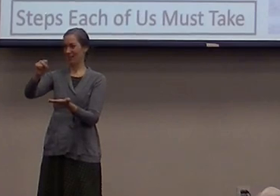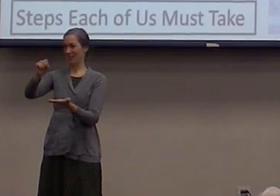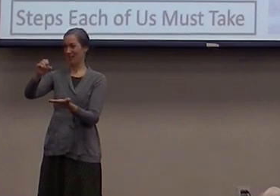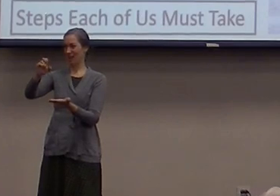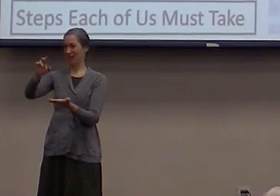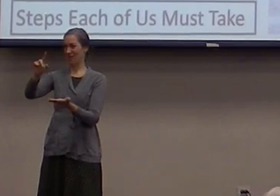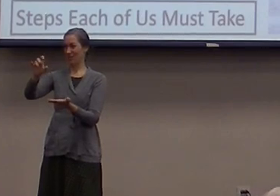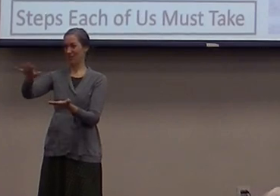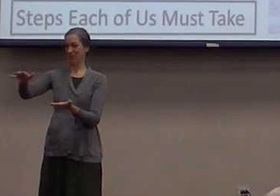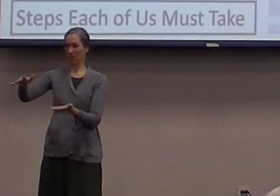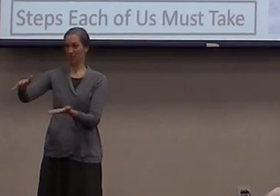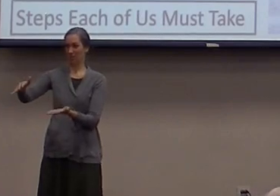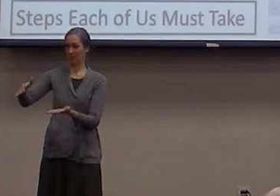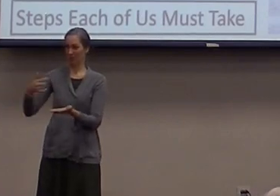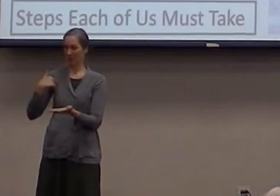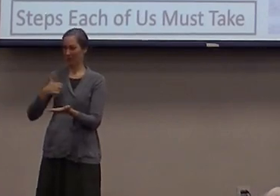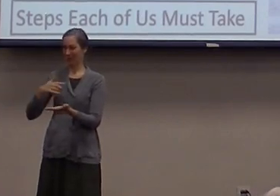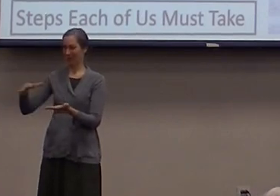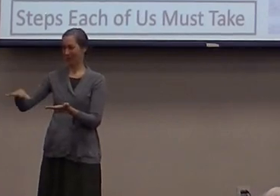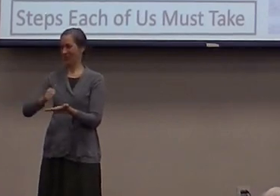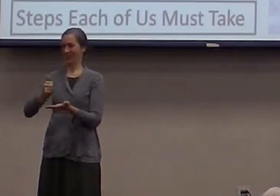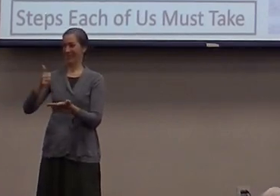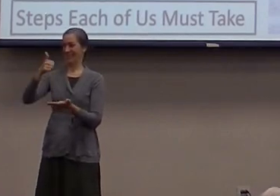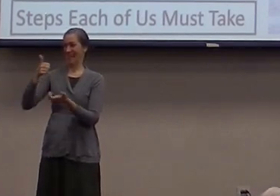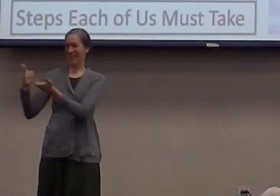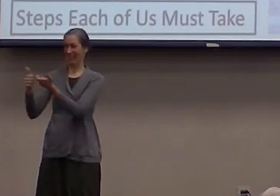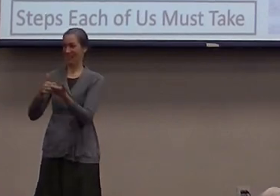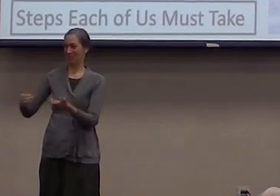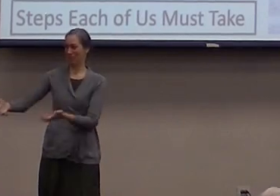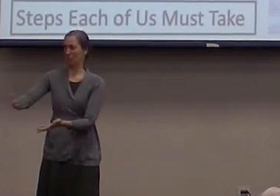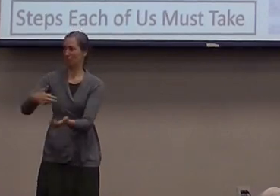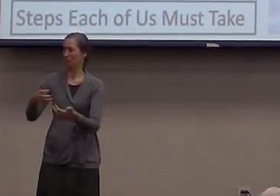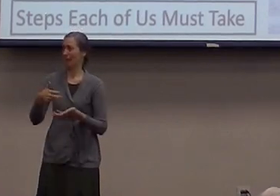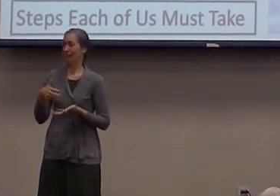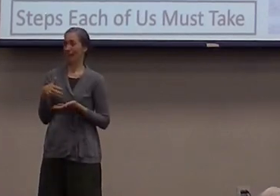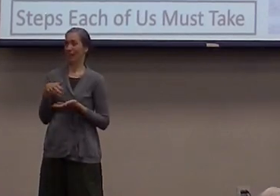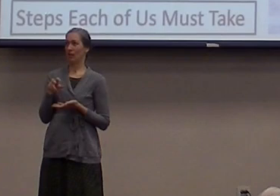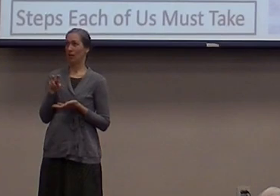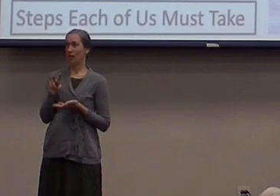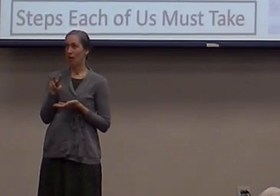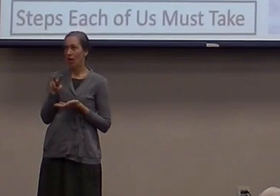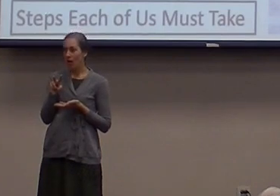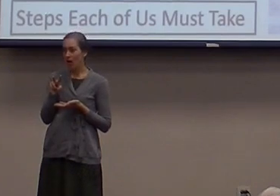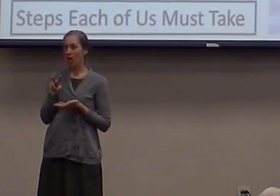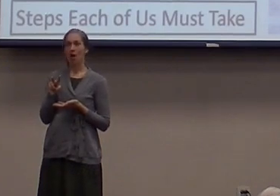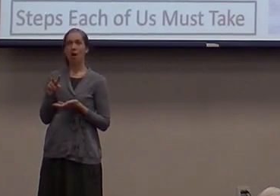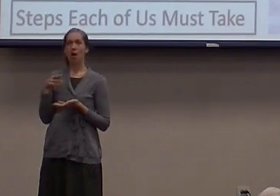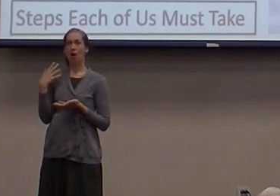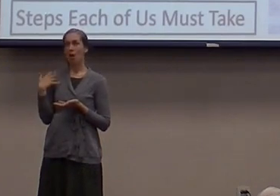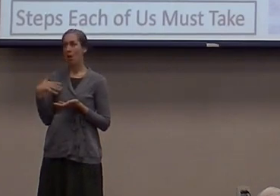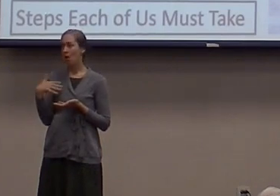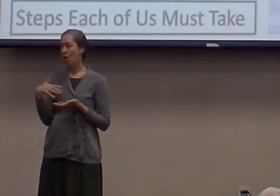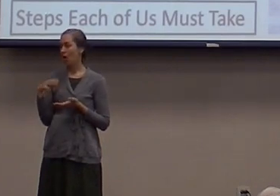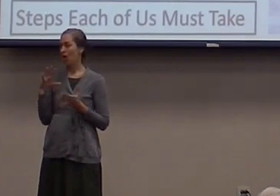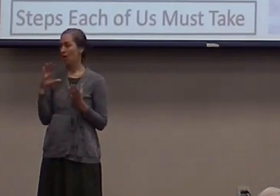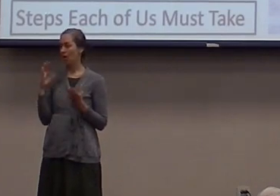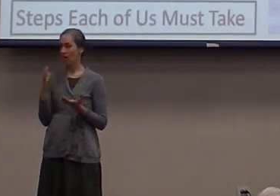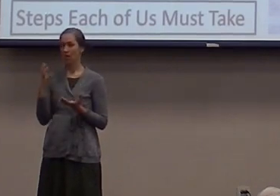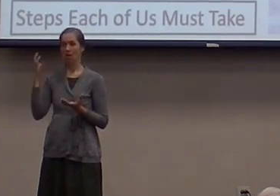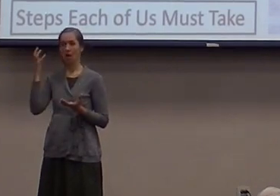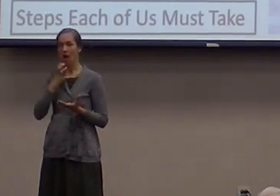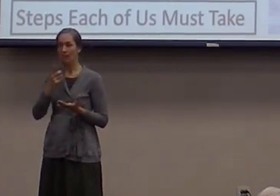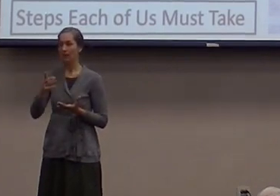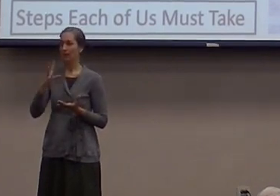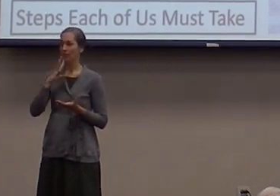out to be one of the most transformative moments in my life, as he talked about how to work